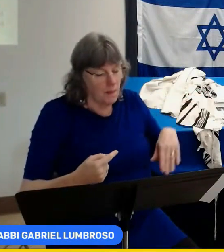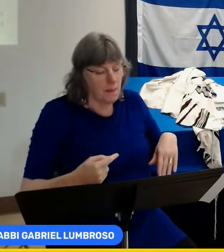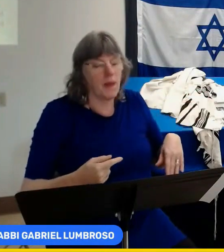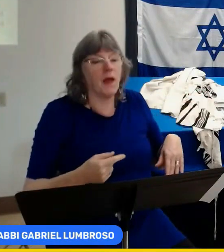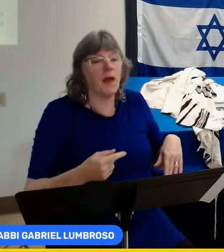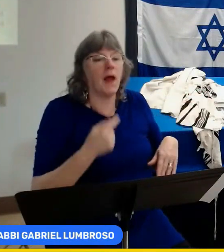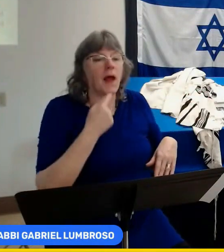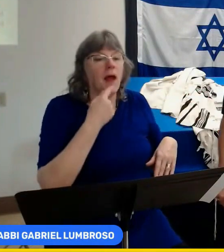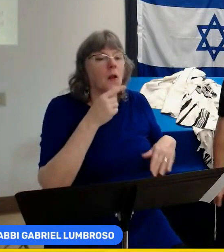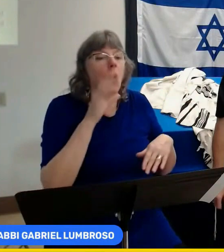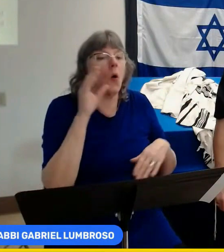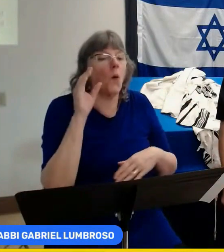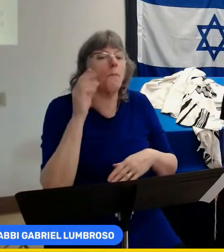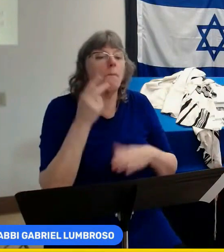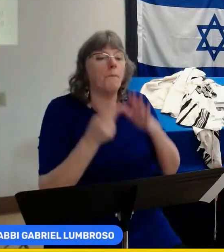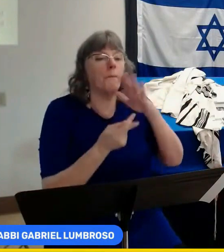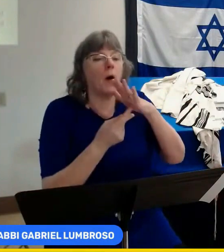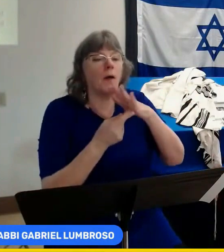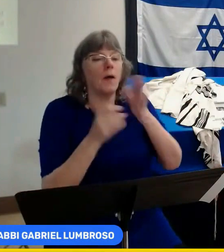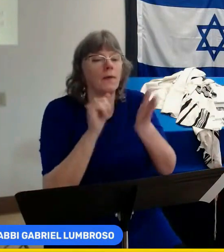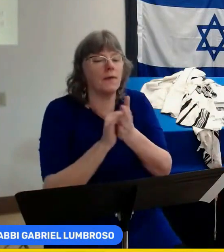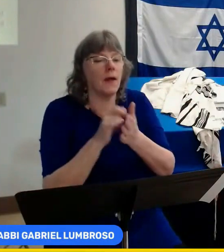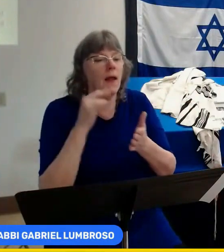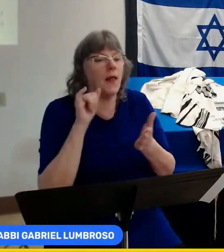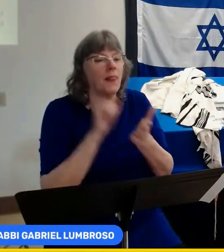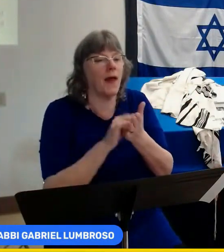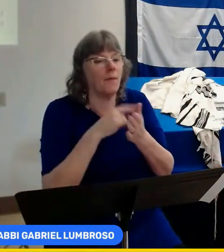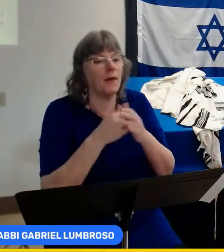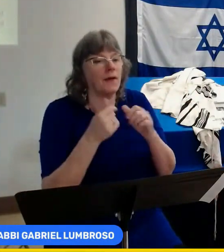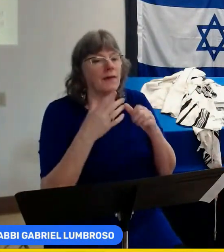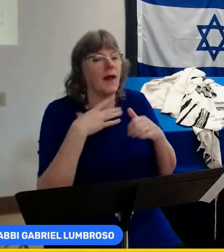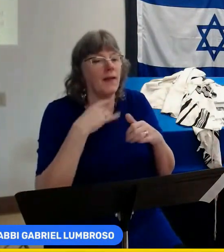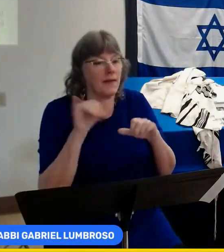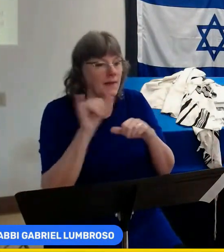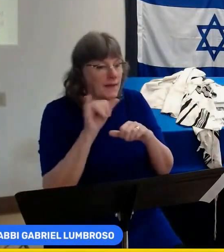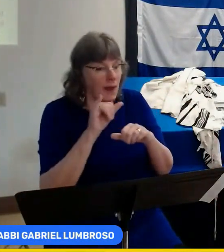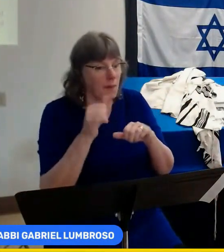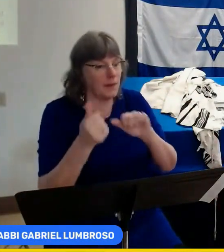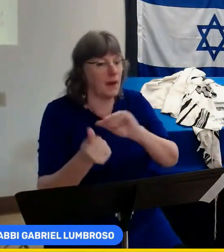all immersed themselves unto Moshe."